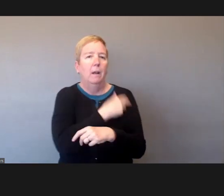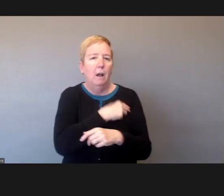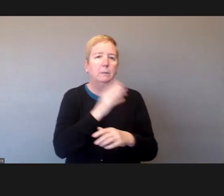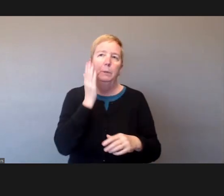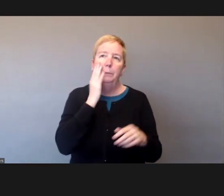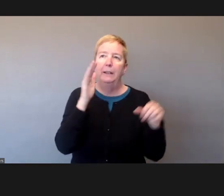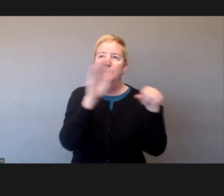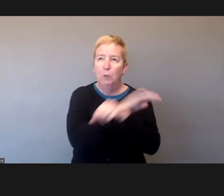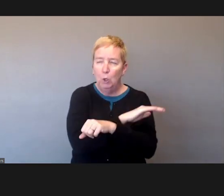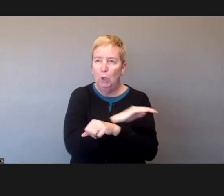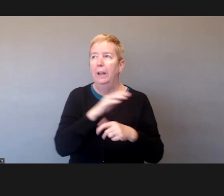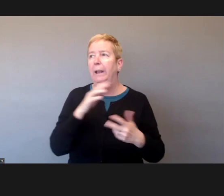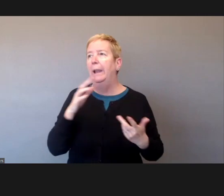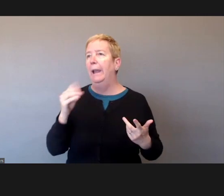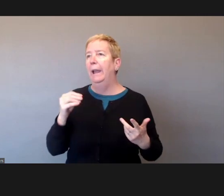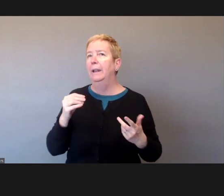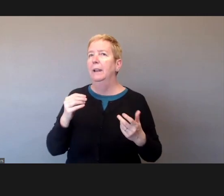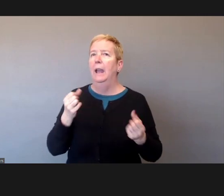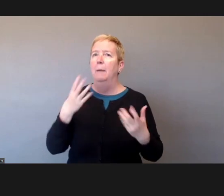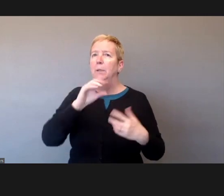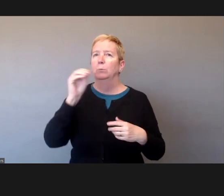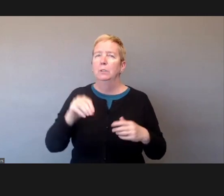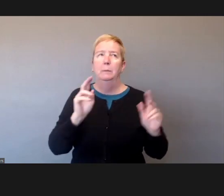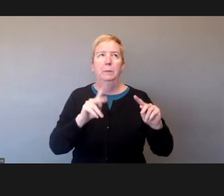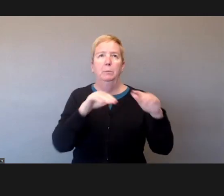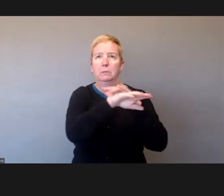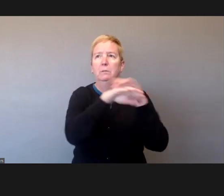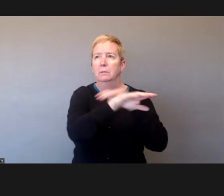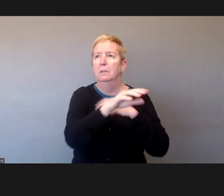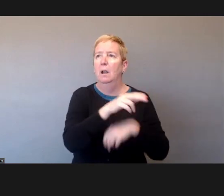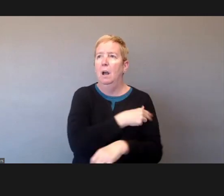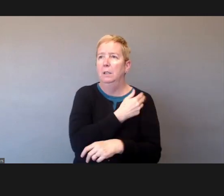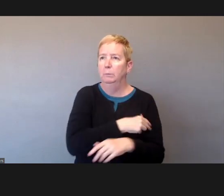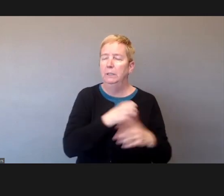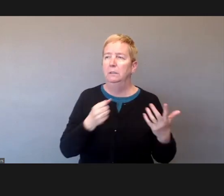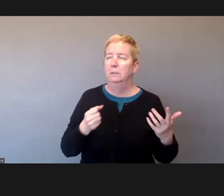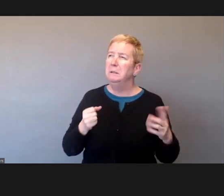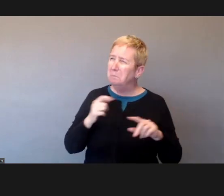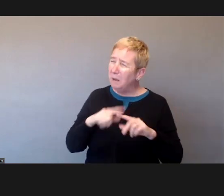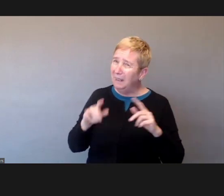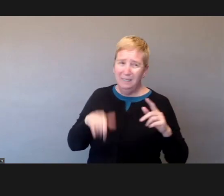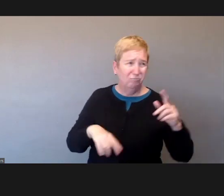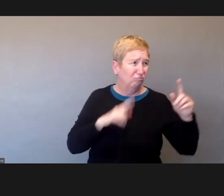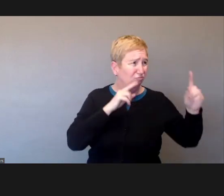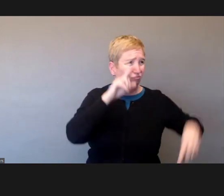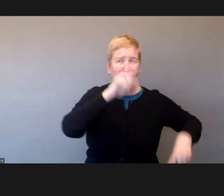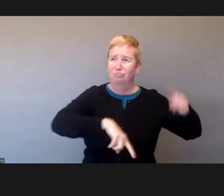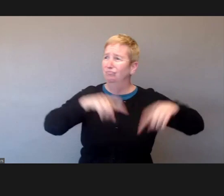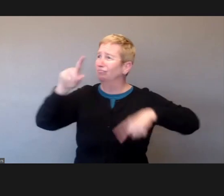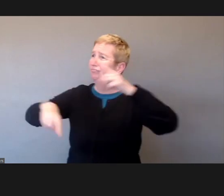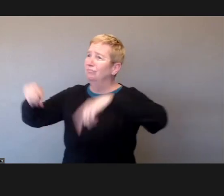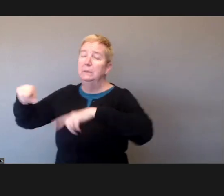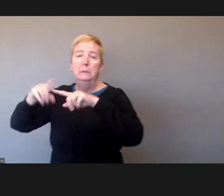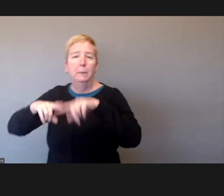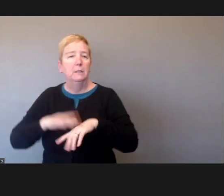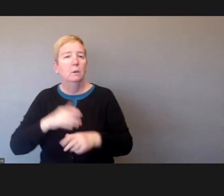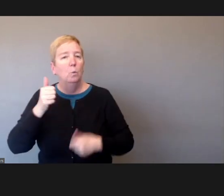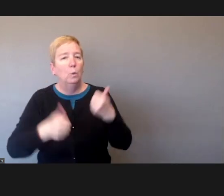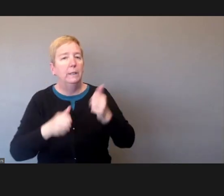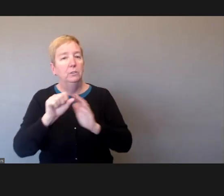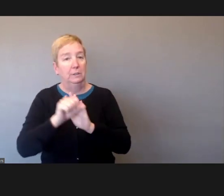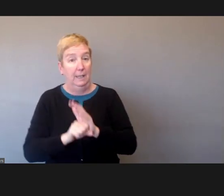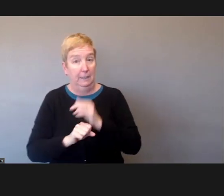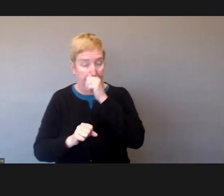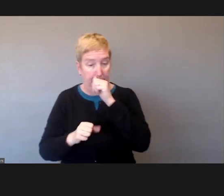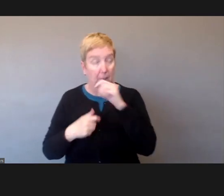will vary from state to state based on bed supply. I have relied on this graph, the hospital